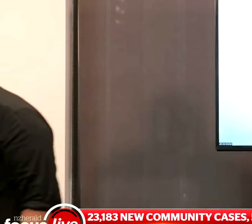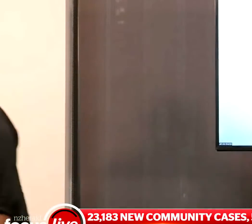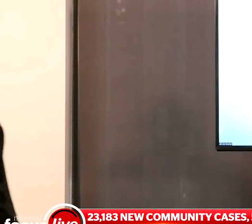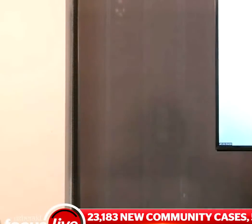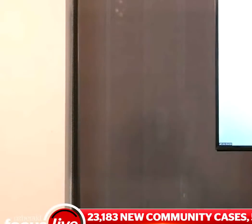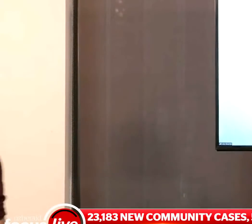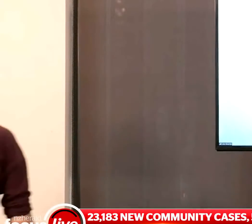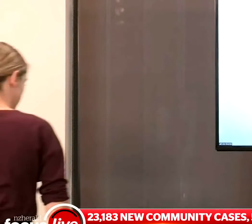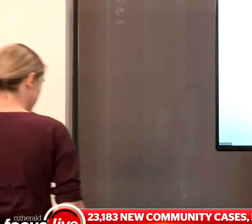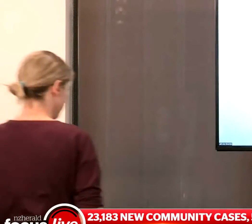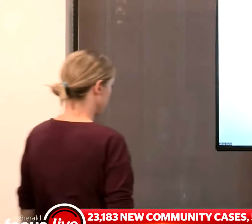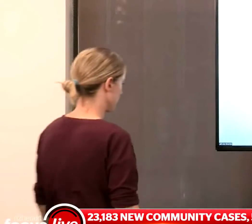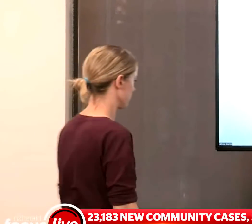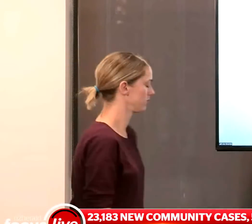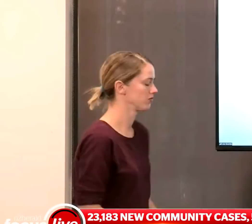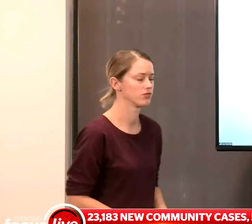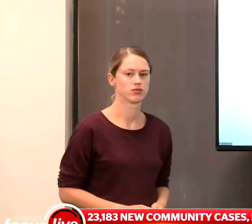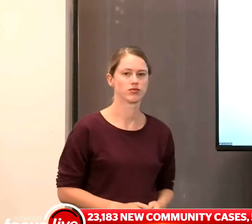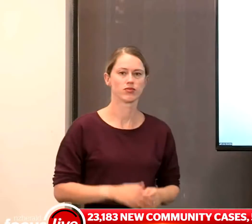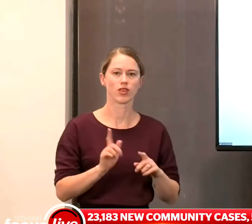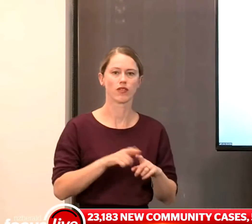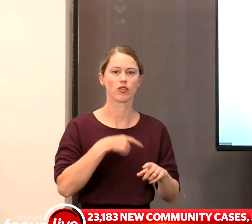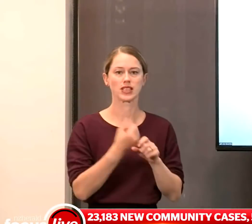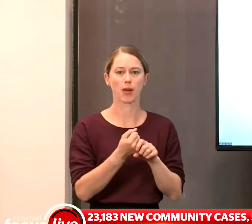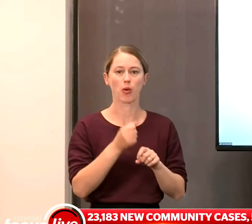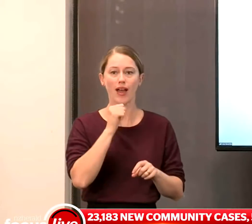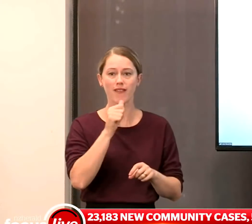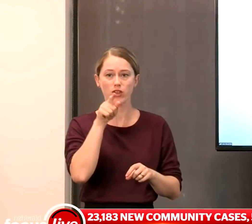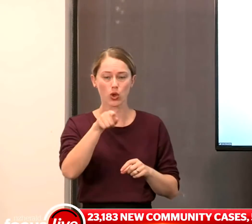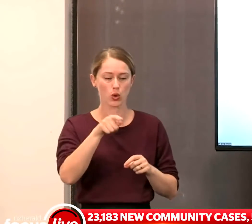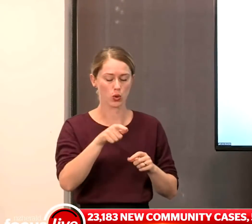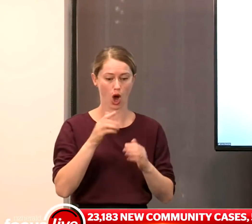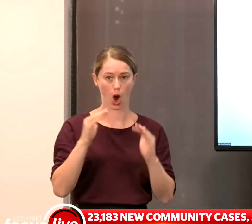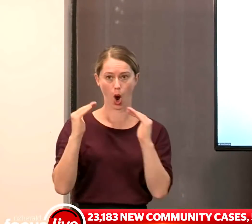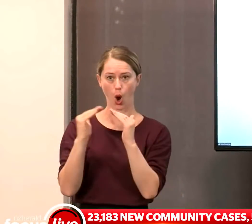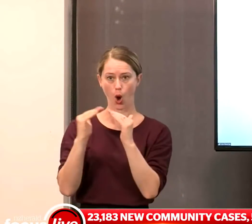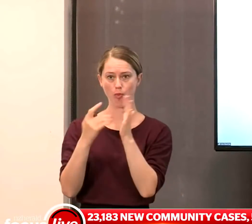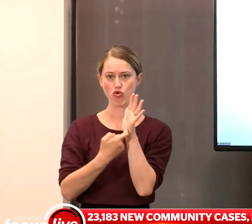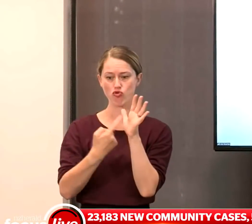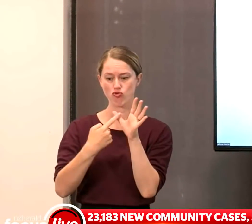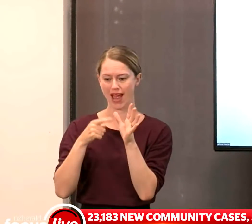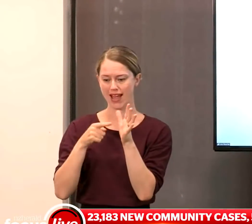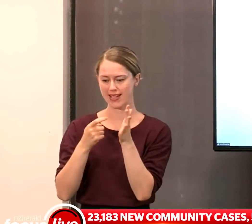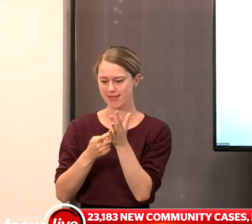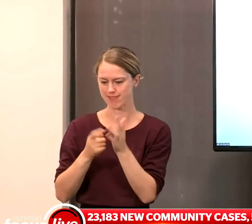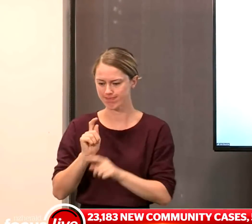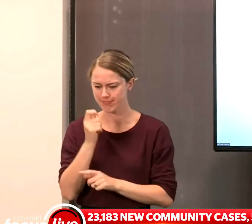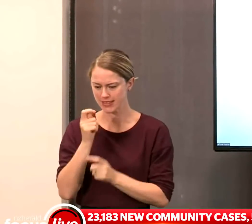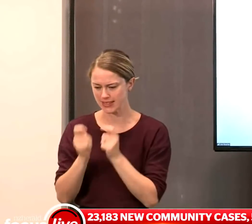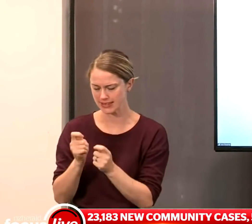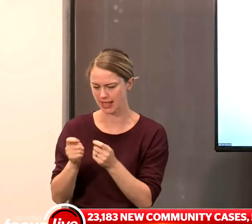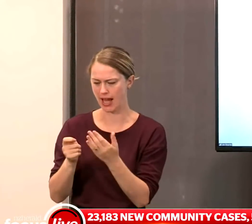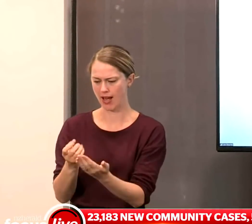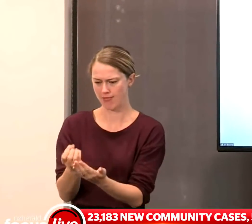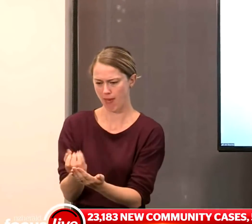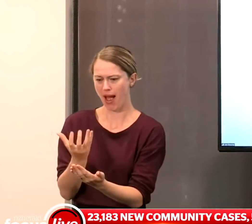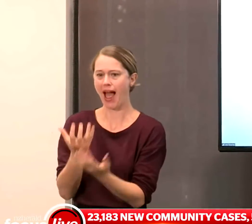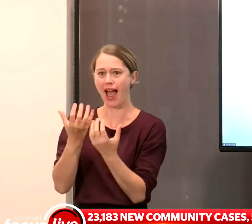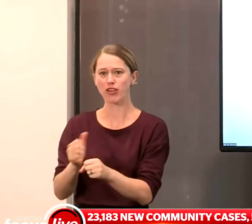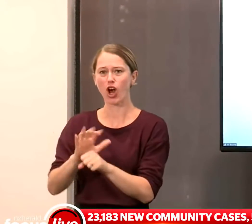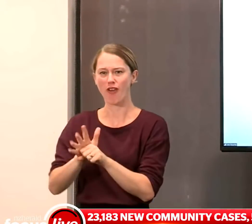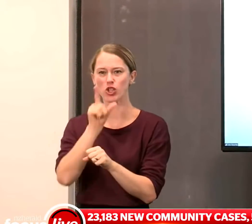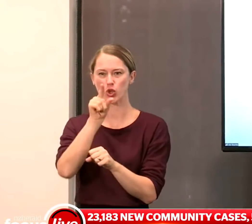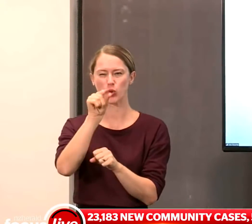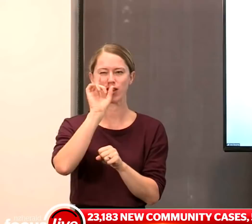is it is possible to report a positive rapid antigen test through the My COVID app. And so